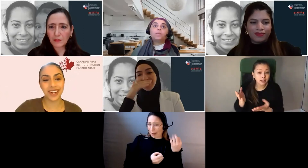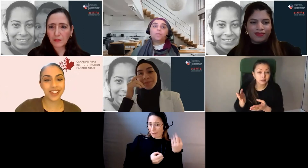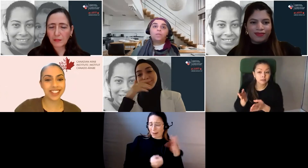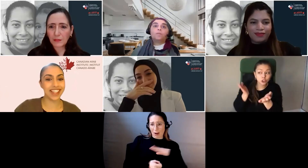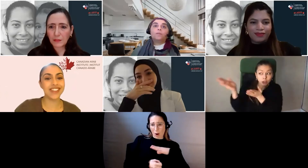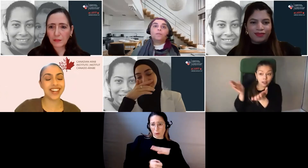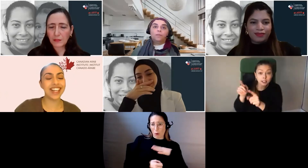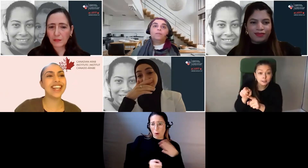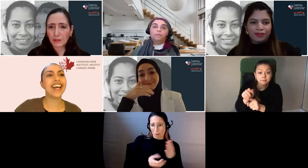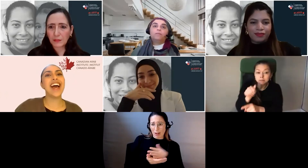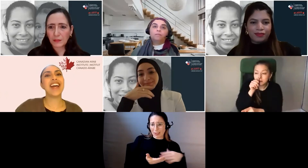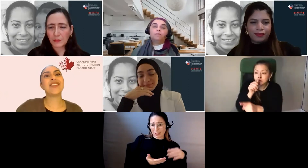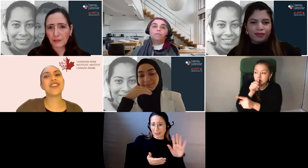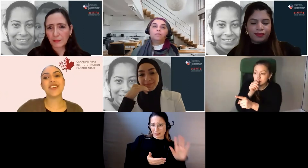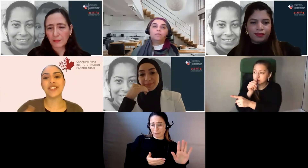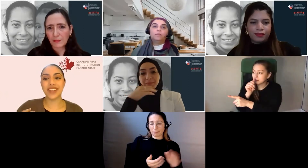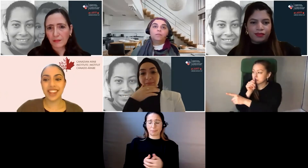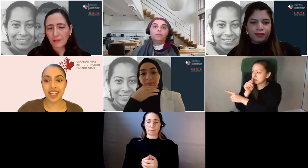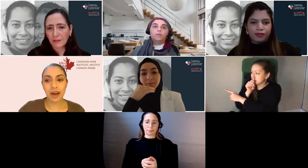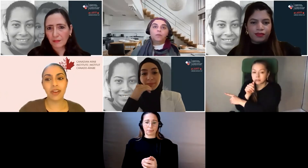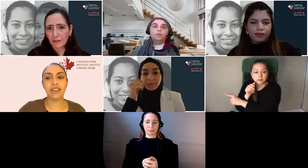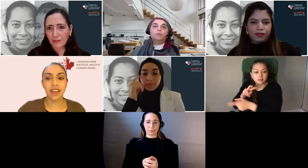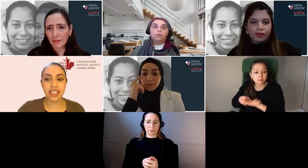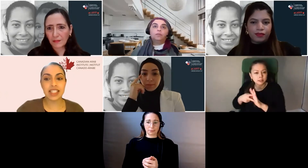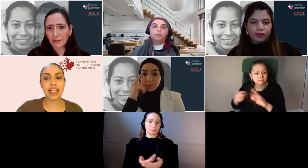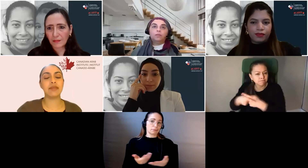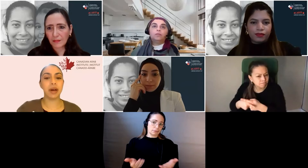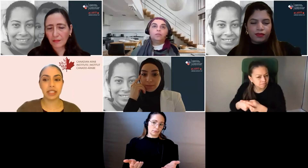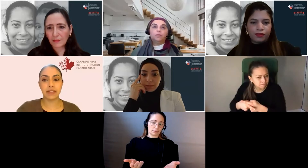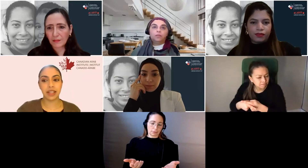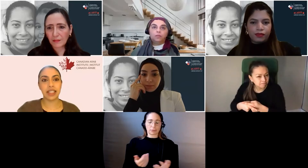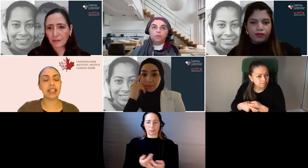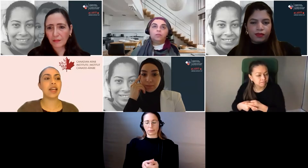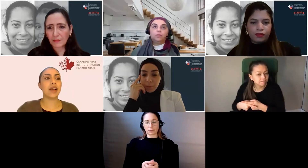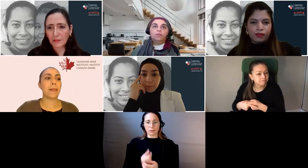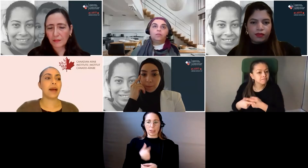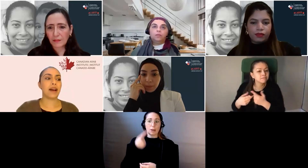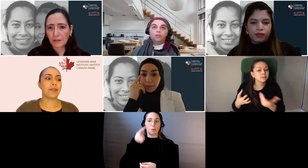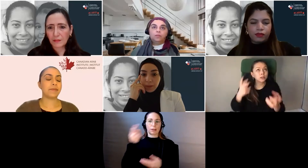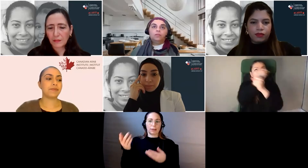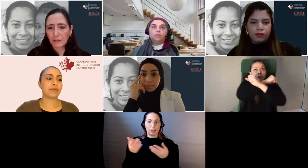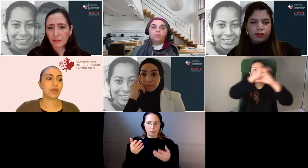be prioritized, right? And so when we think about investing in publicly funded